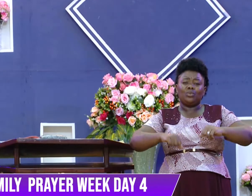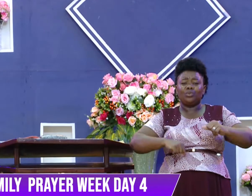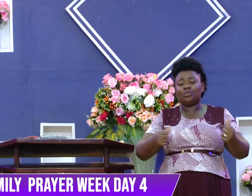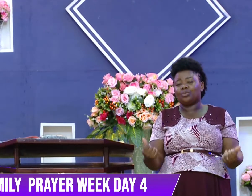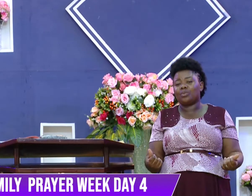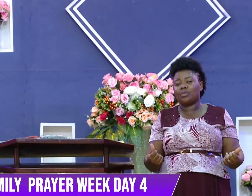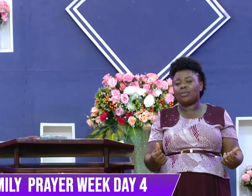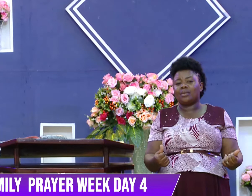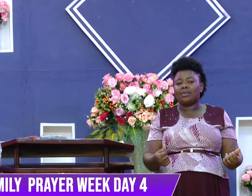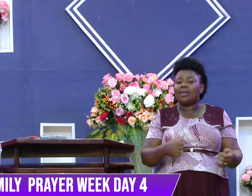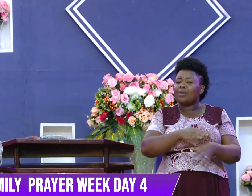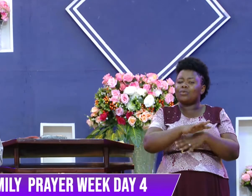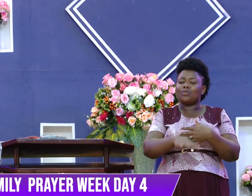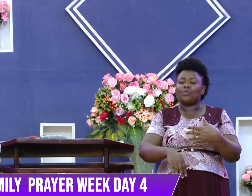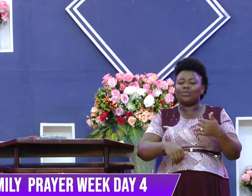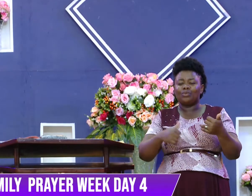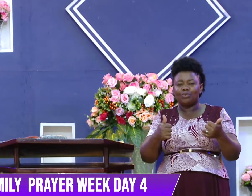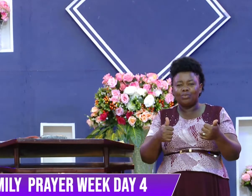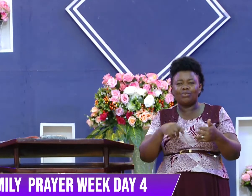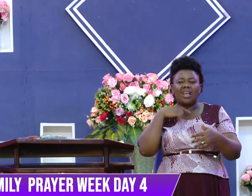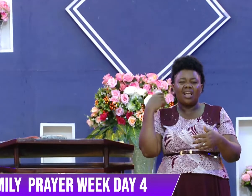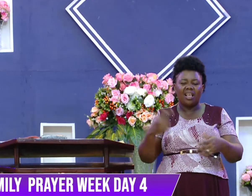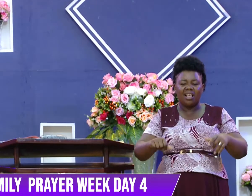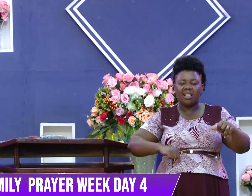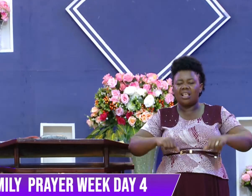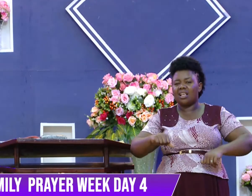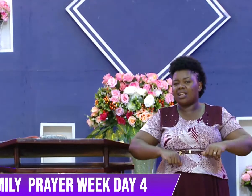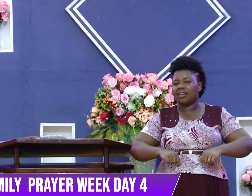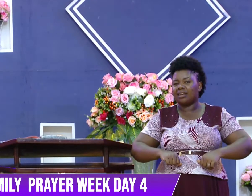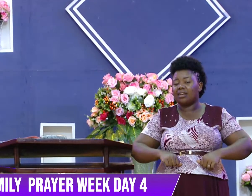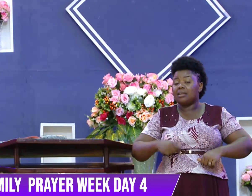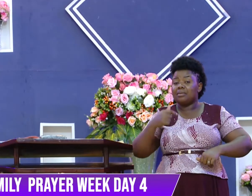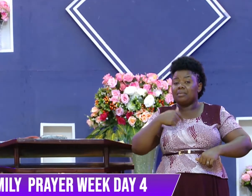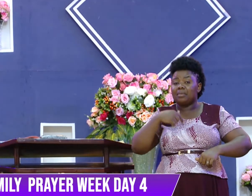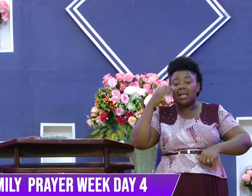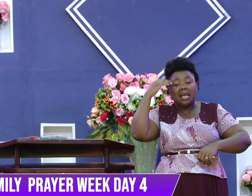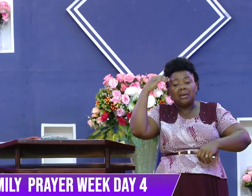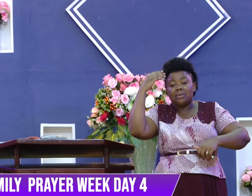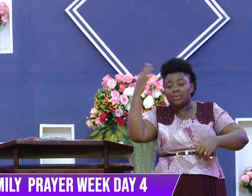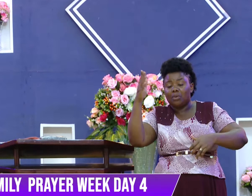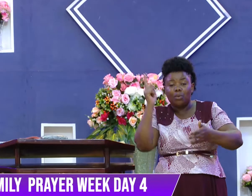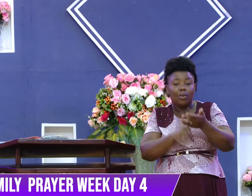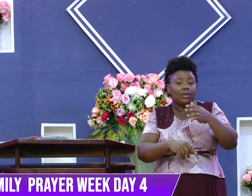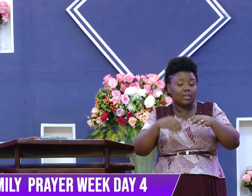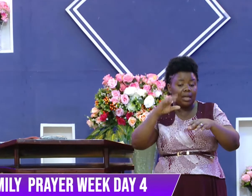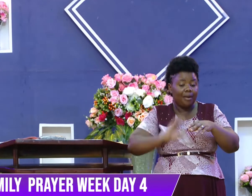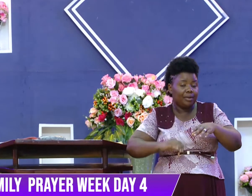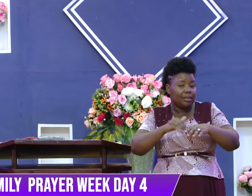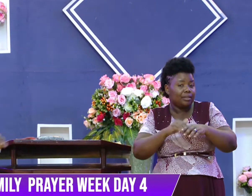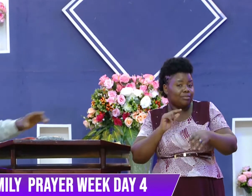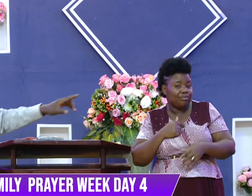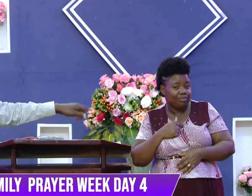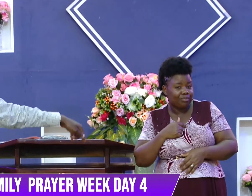king and all my naughty, I couldn't know the things